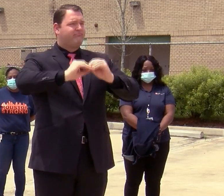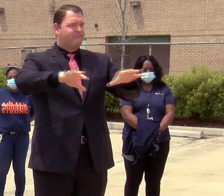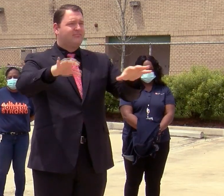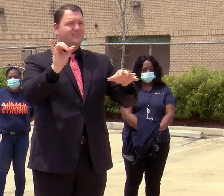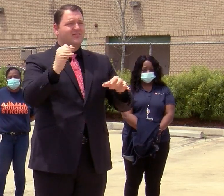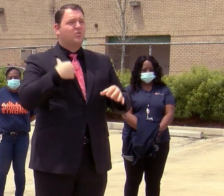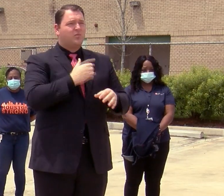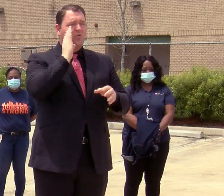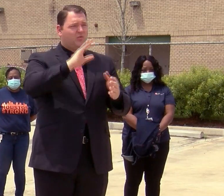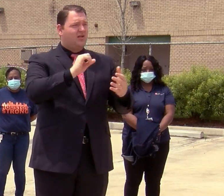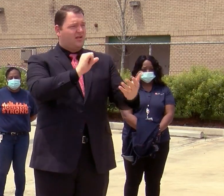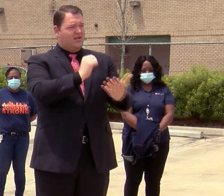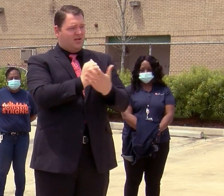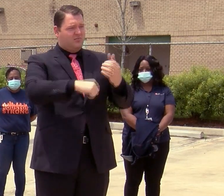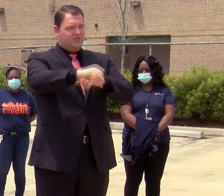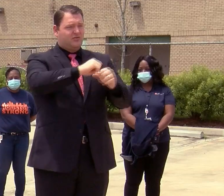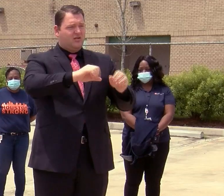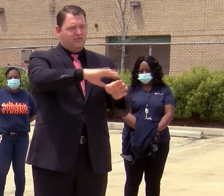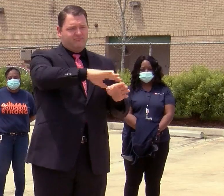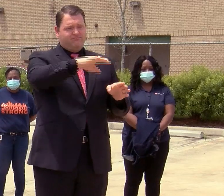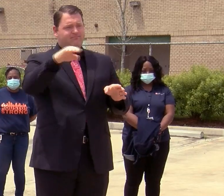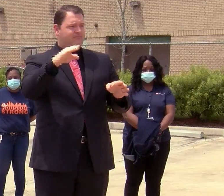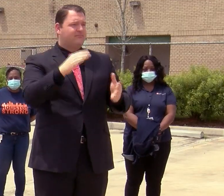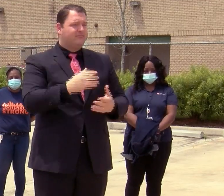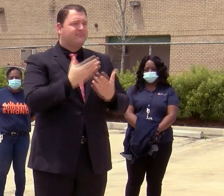flatten the curve together. And thank you so very much.